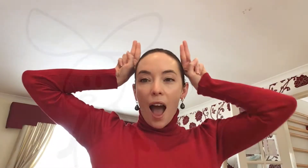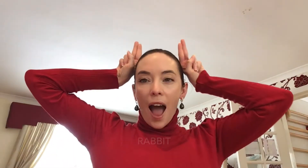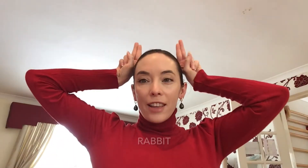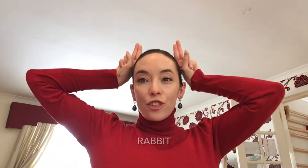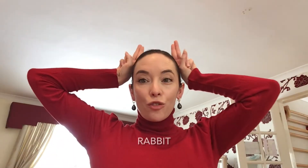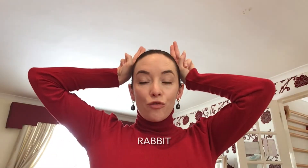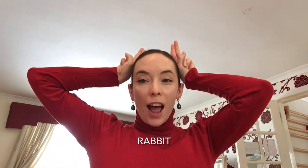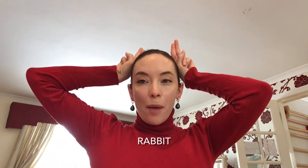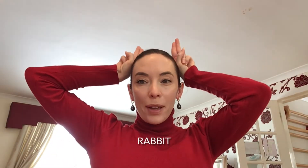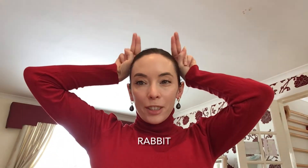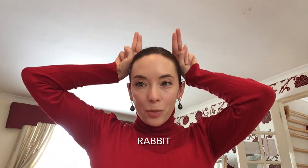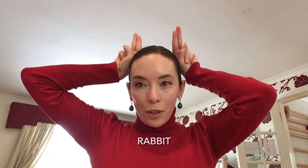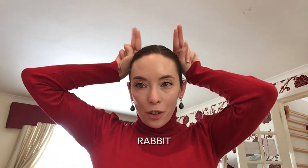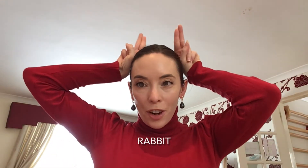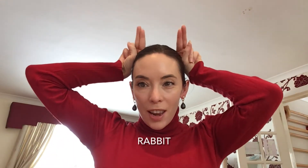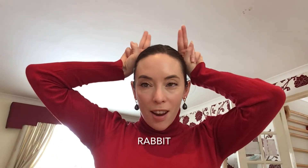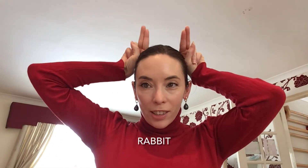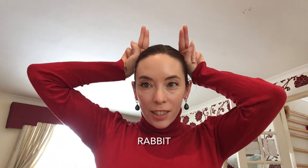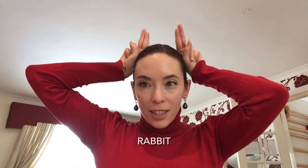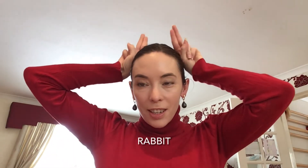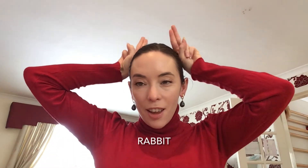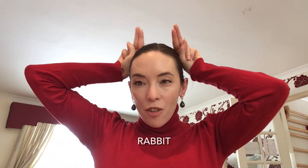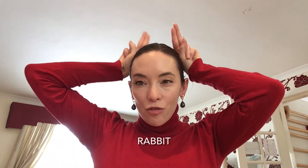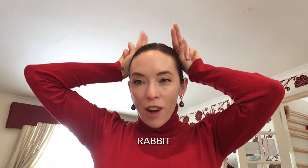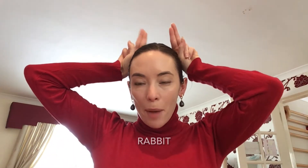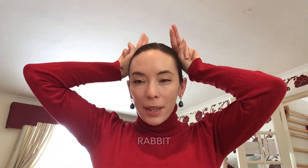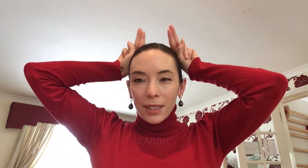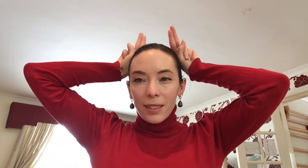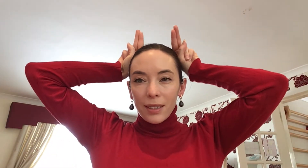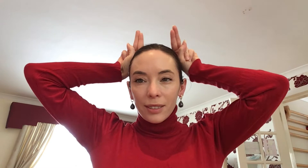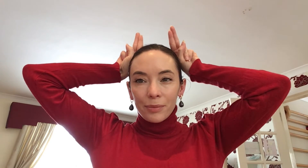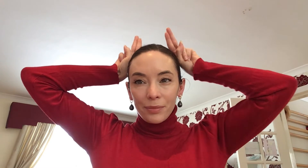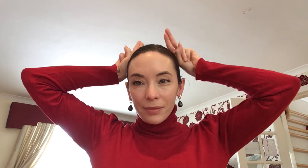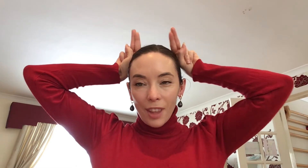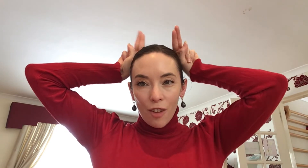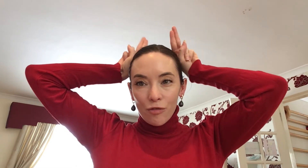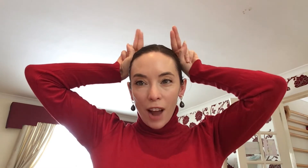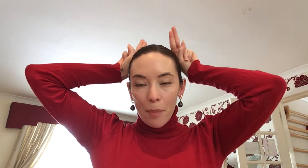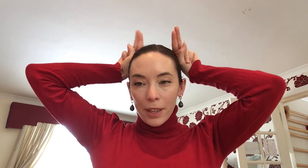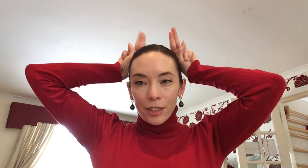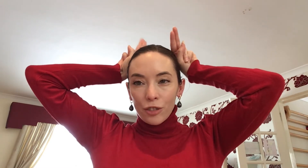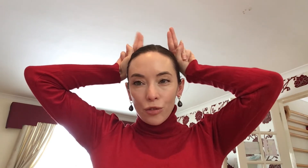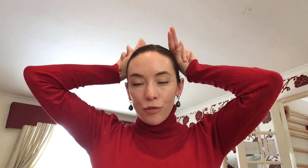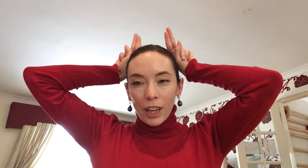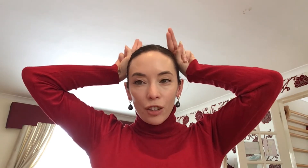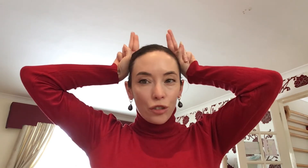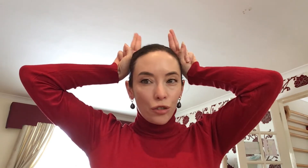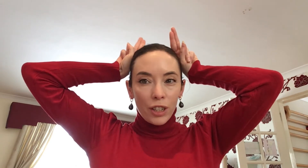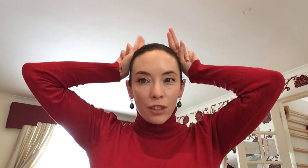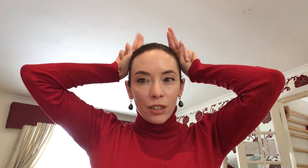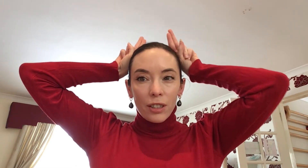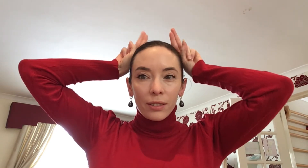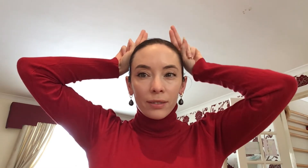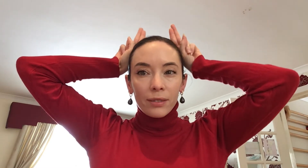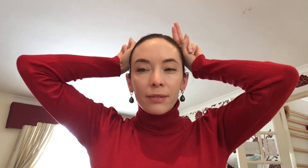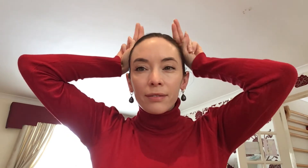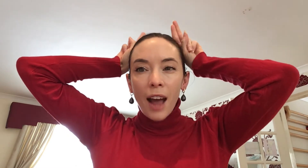And your rabbit with your ears. Rabbit. Rabbit. 2 fingers, 2 ears.